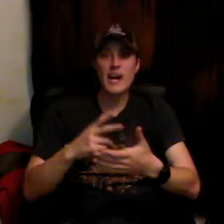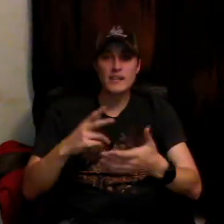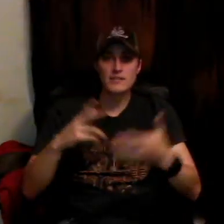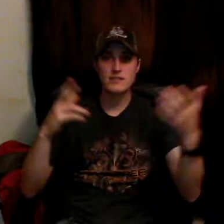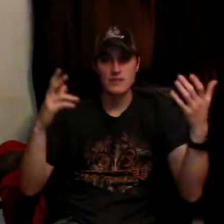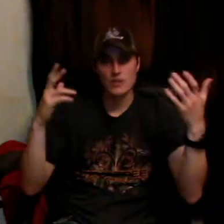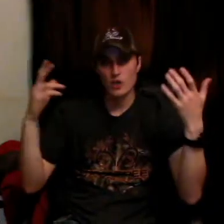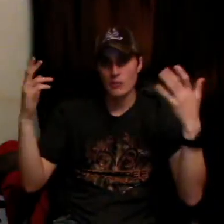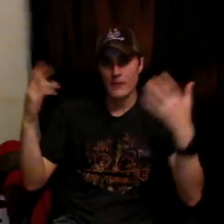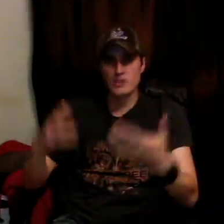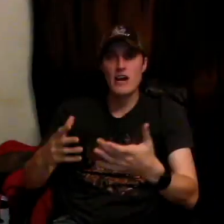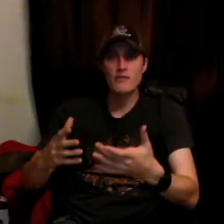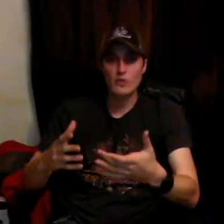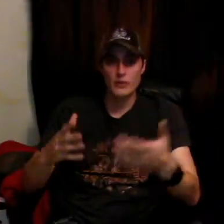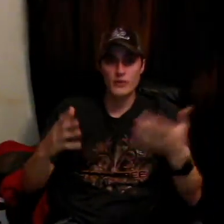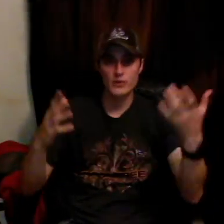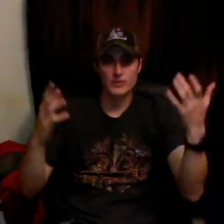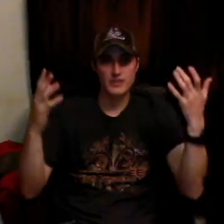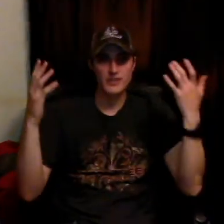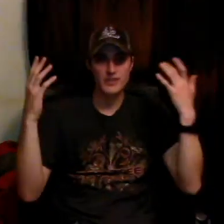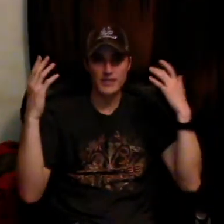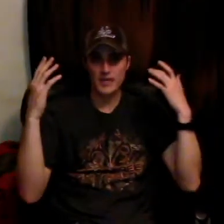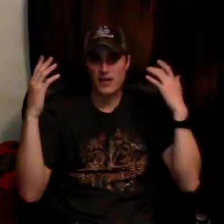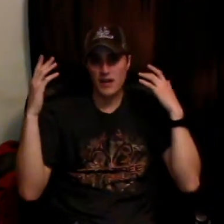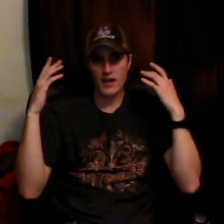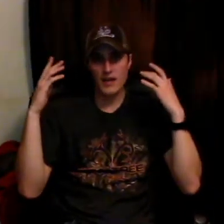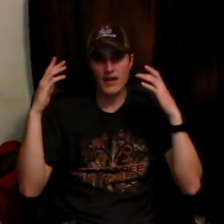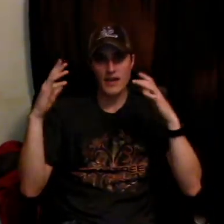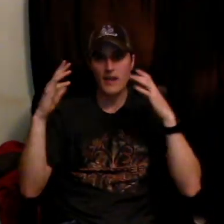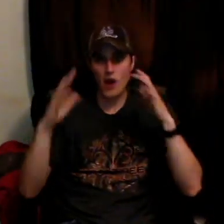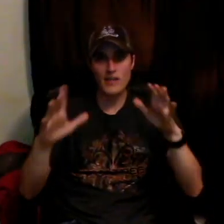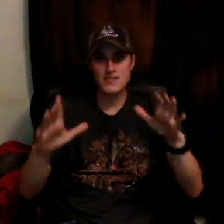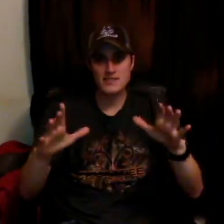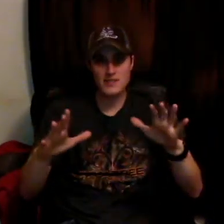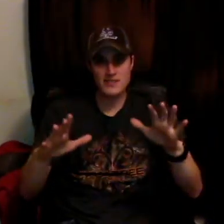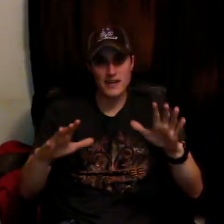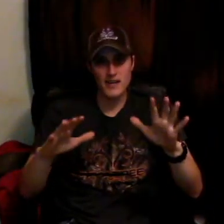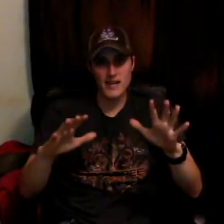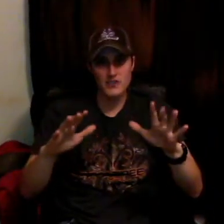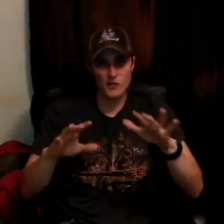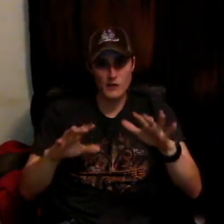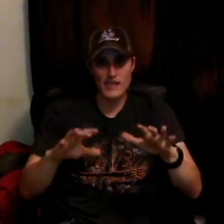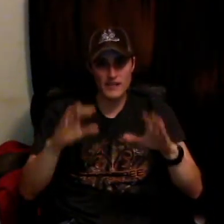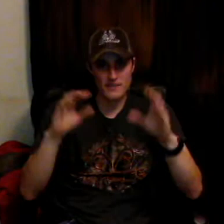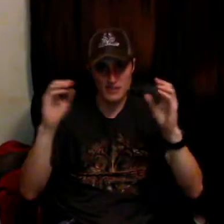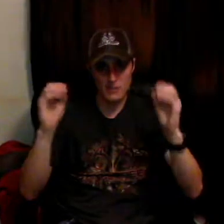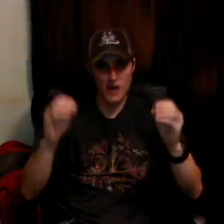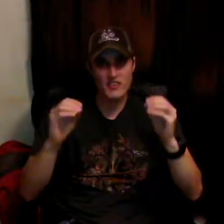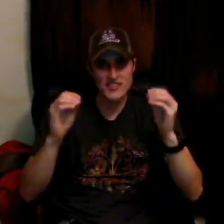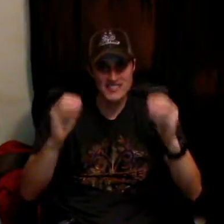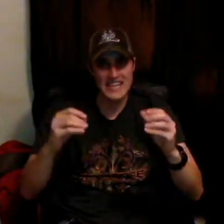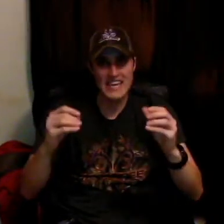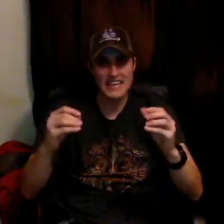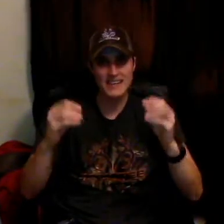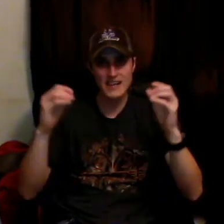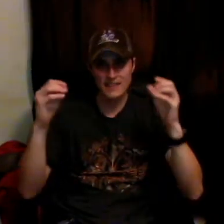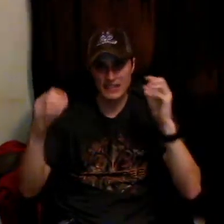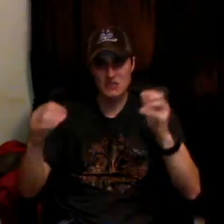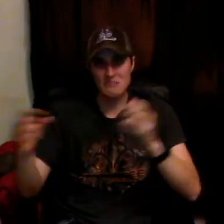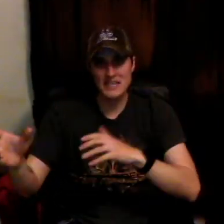tracks, main travel corridors. All that's deer sign, guys. Don't forget, the smallest thing that you